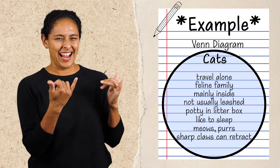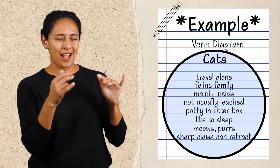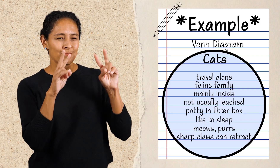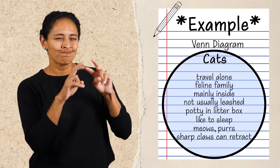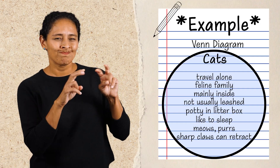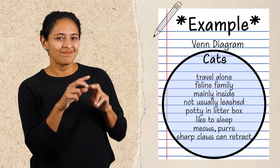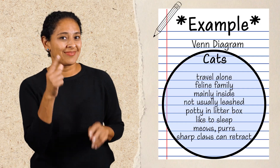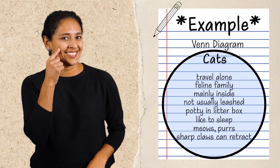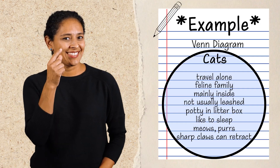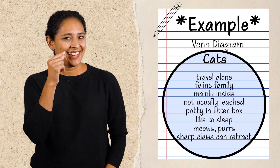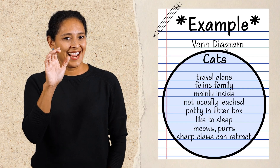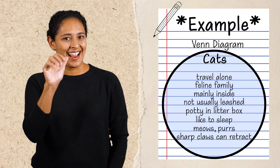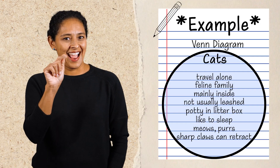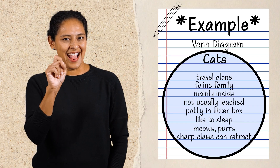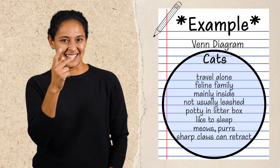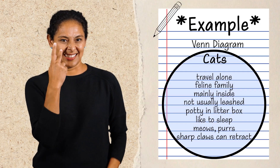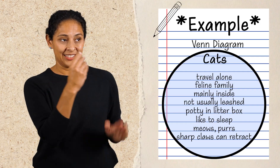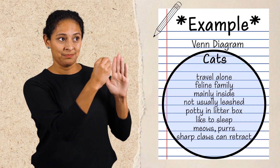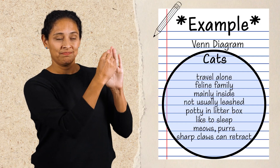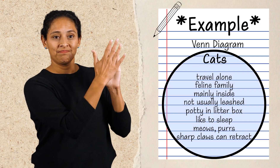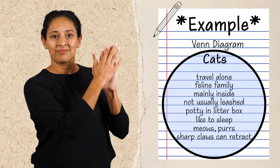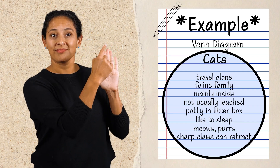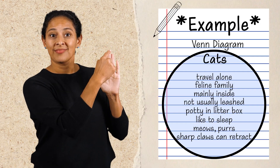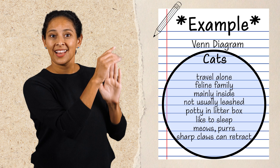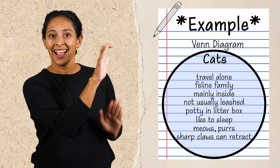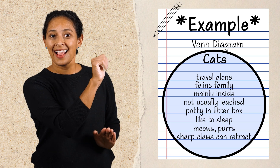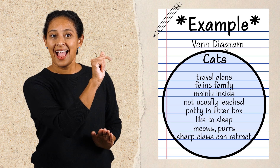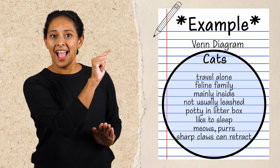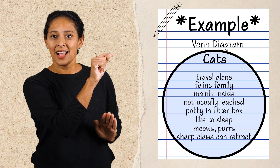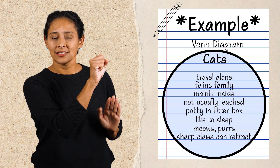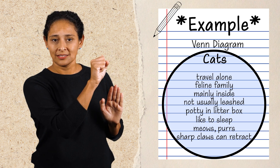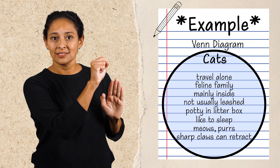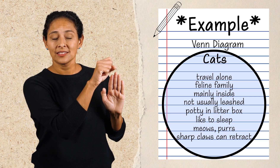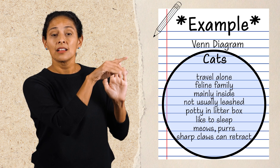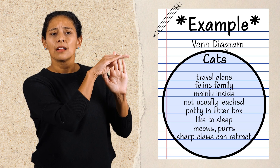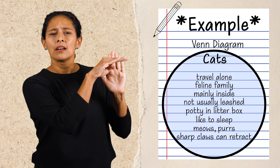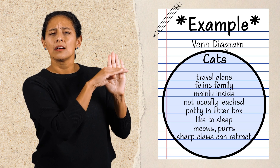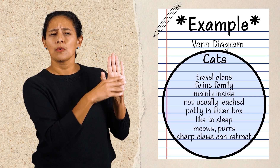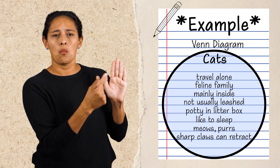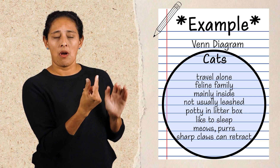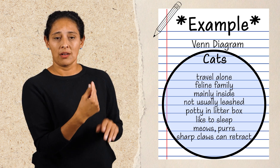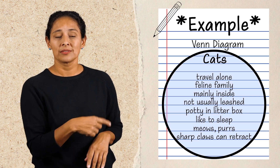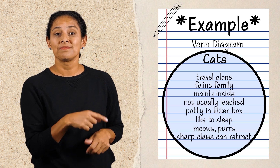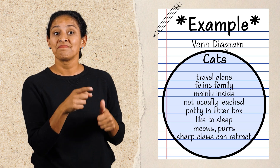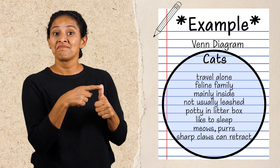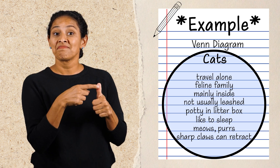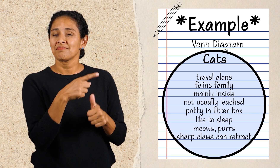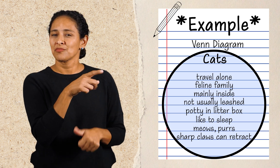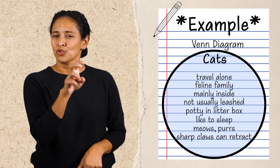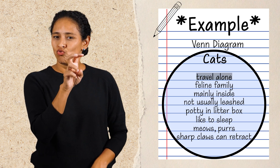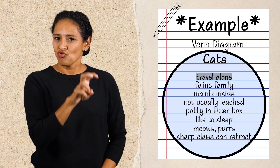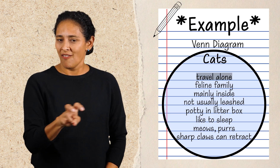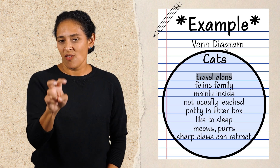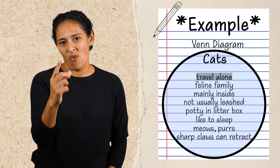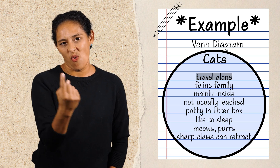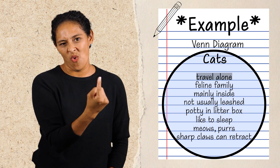Now, let's look at cats. The title is Cats. Their characteristics are listed as follows. They travel